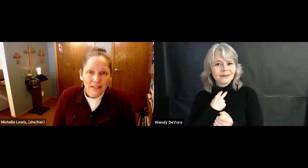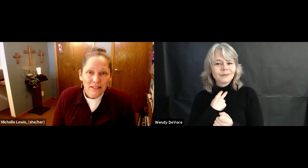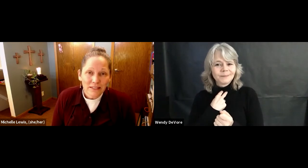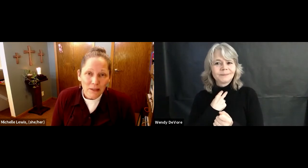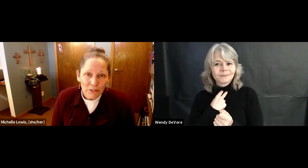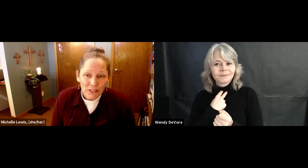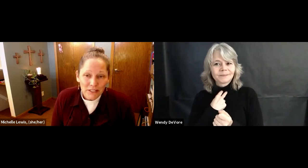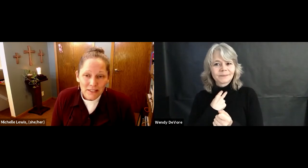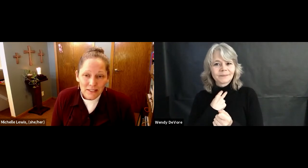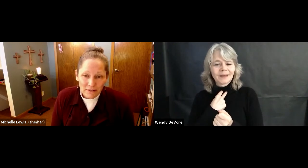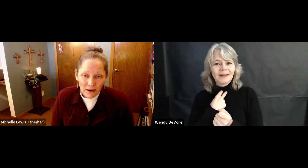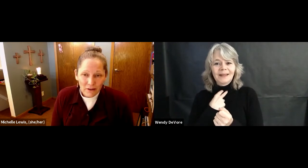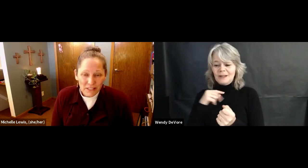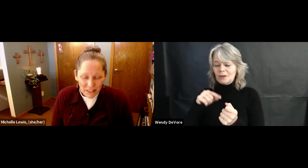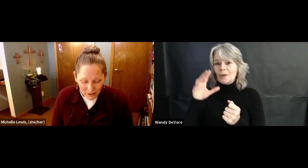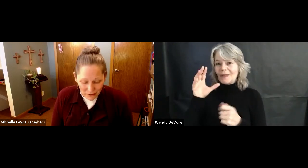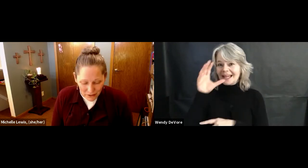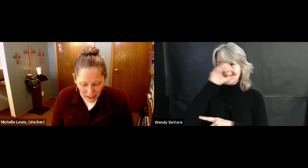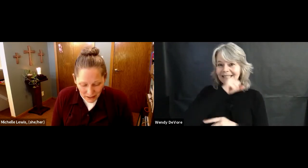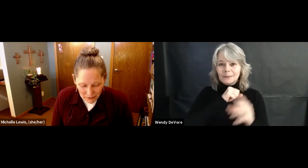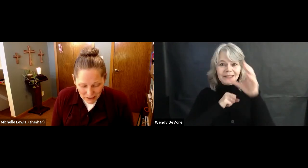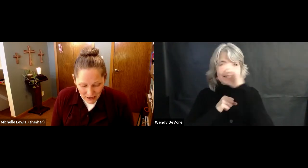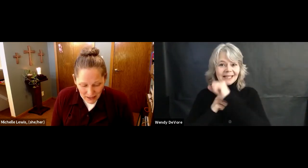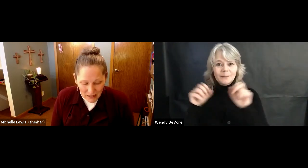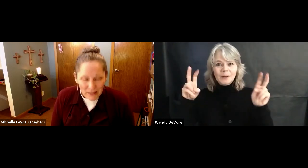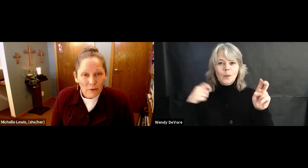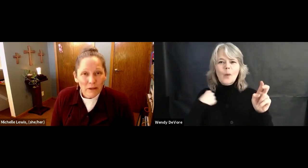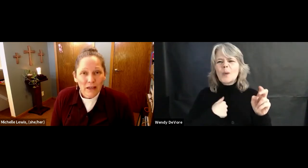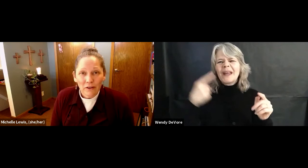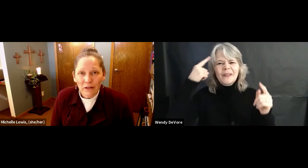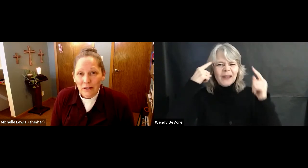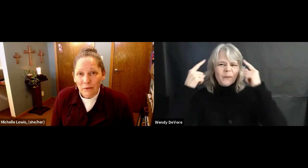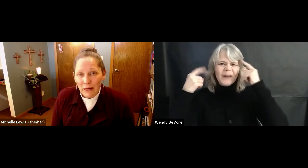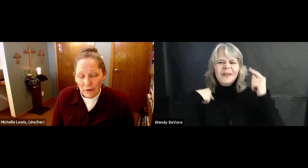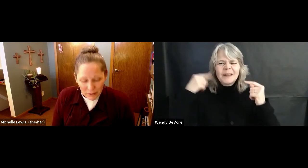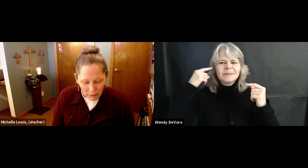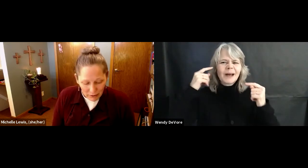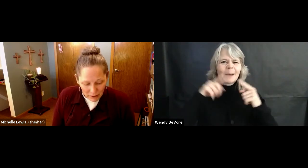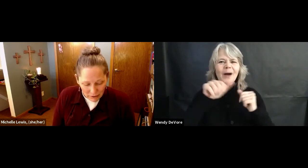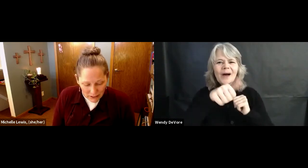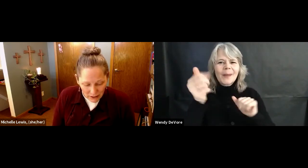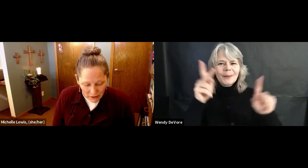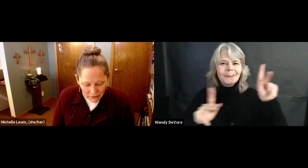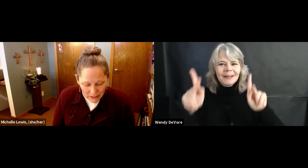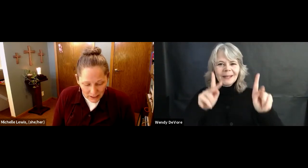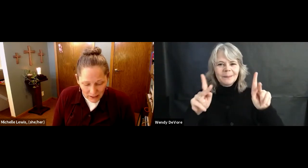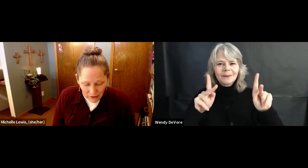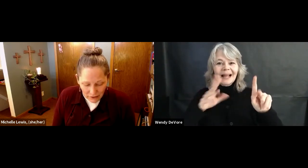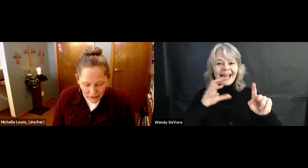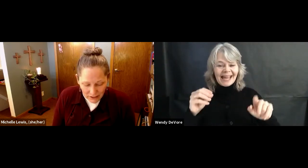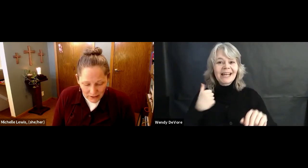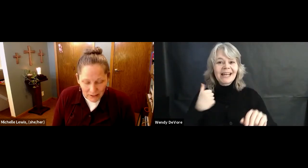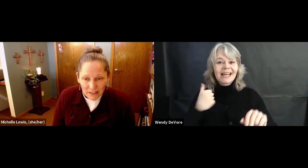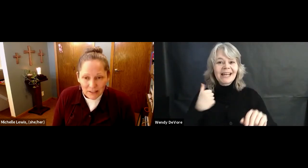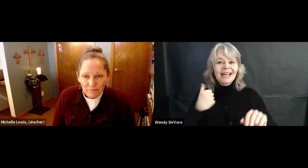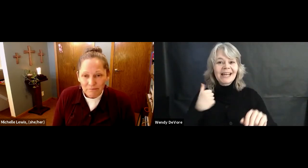And these assumptions are stereotypes that we carry around about ourselves and